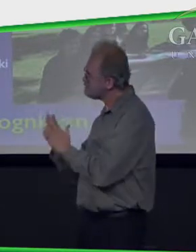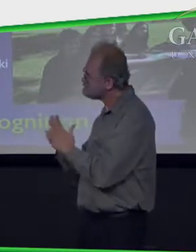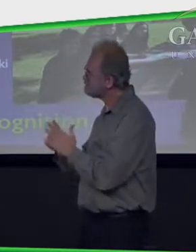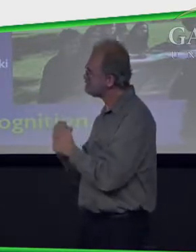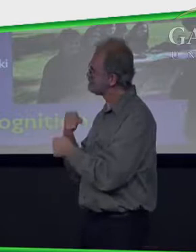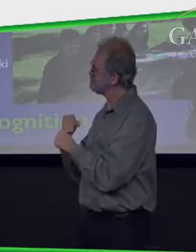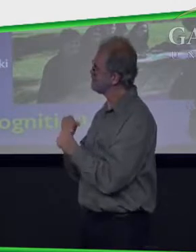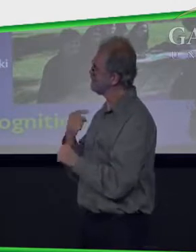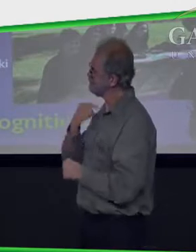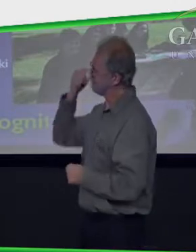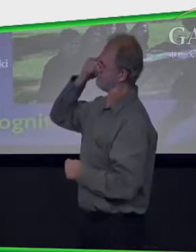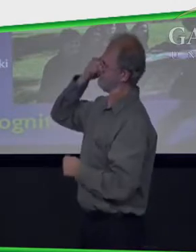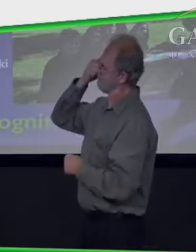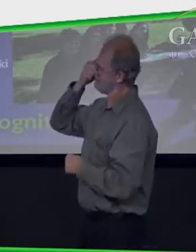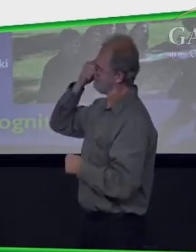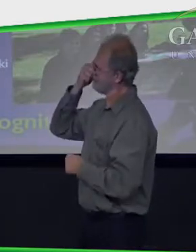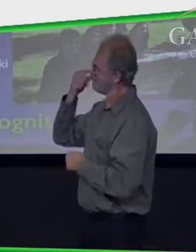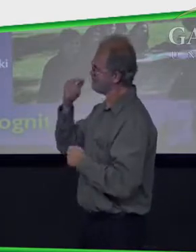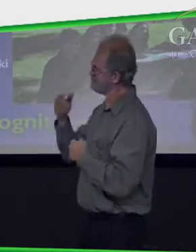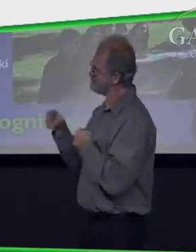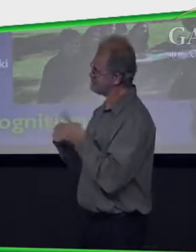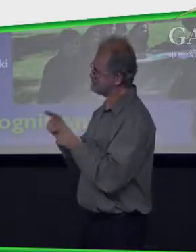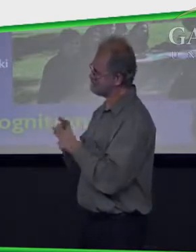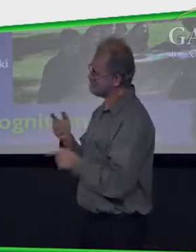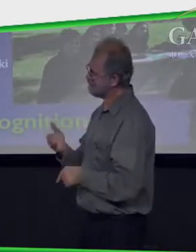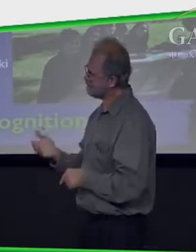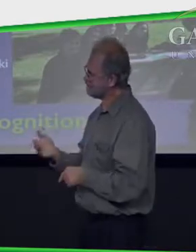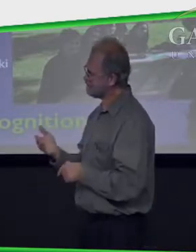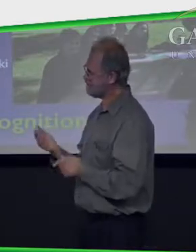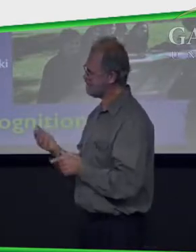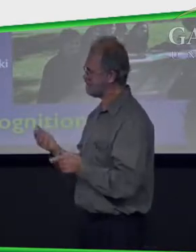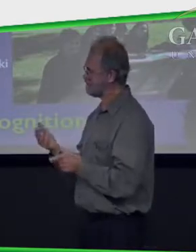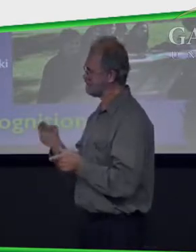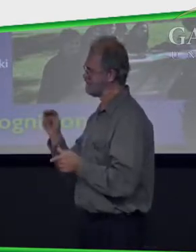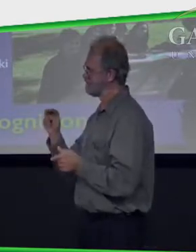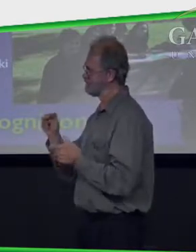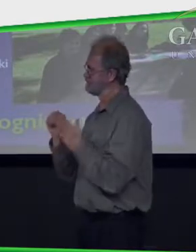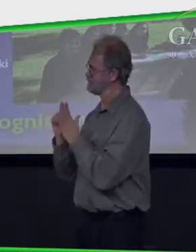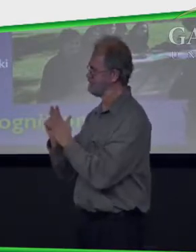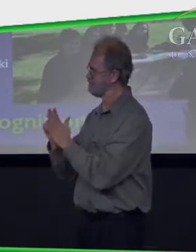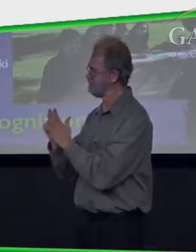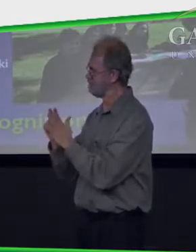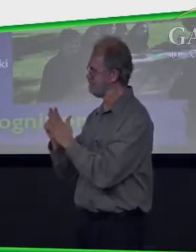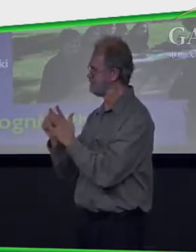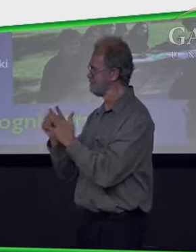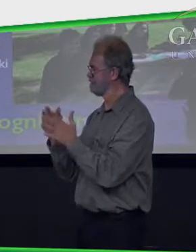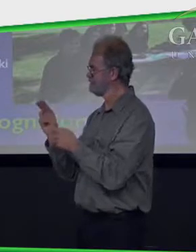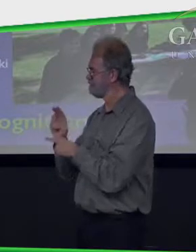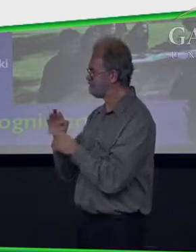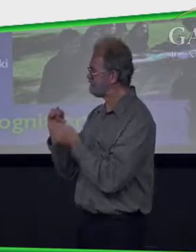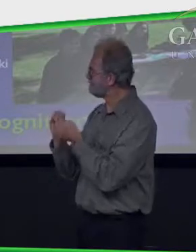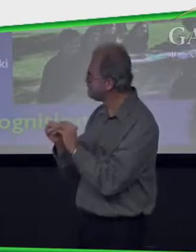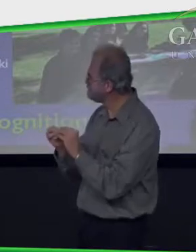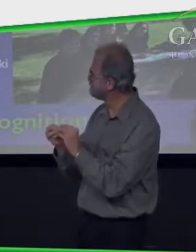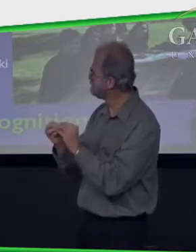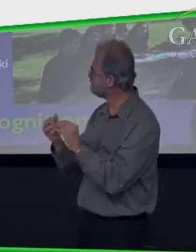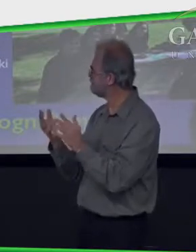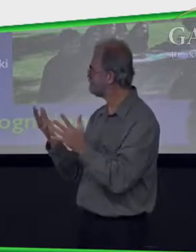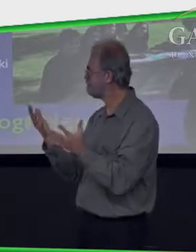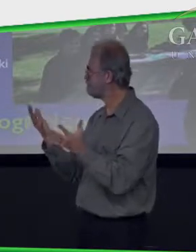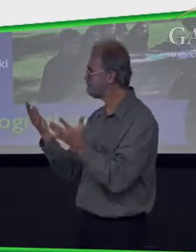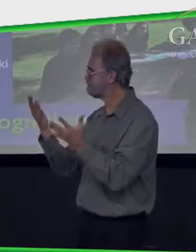systems versus the non-symbolic representation, that really strikes me as having some connection